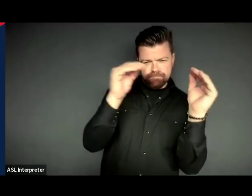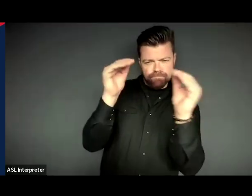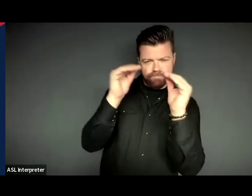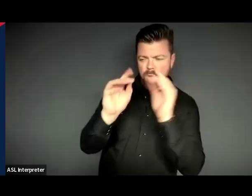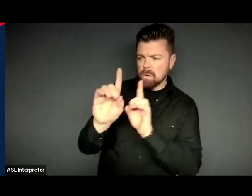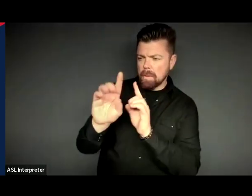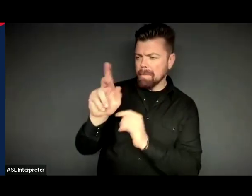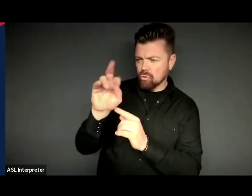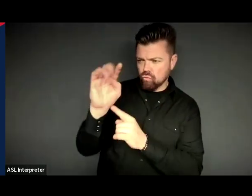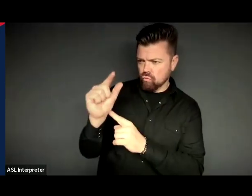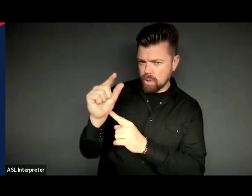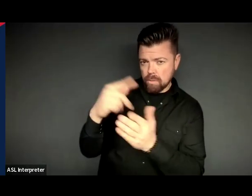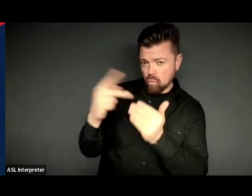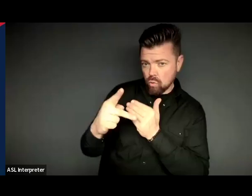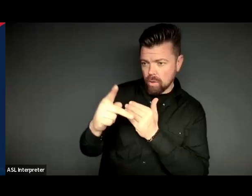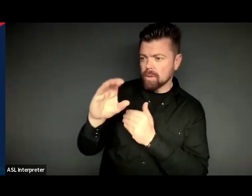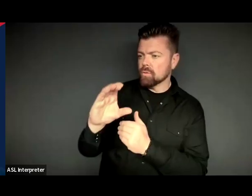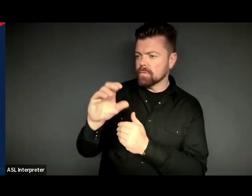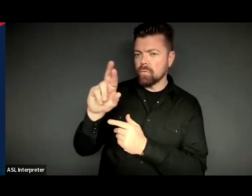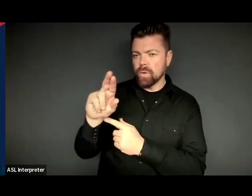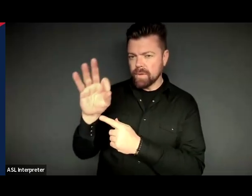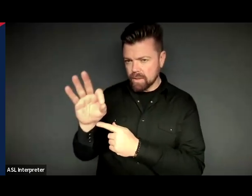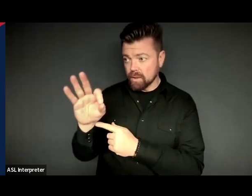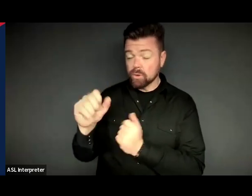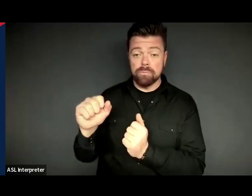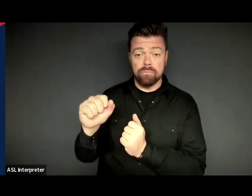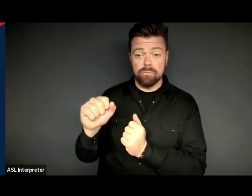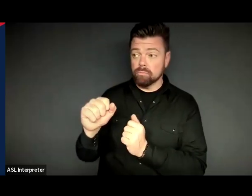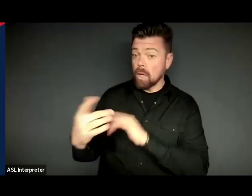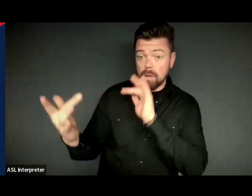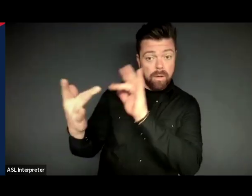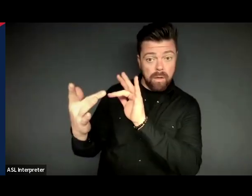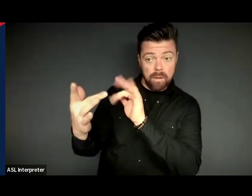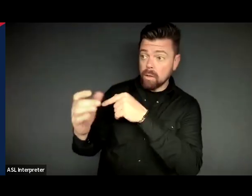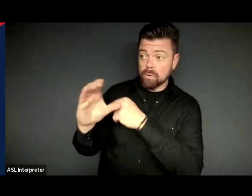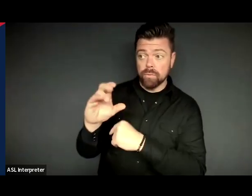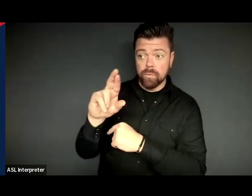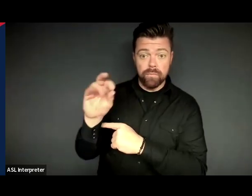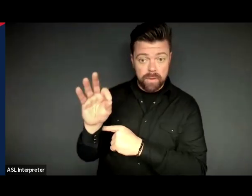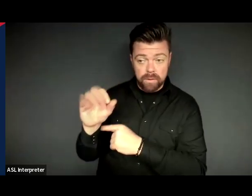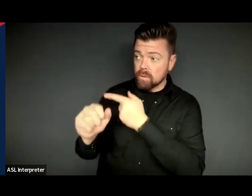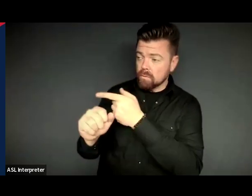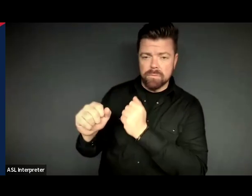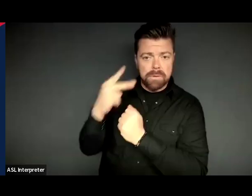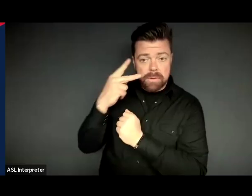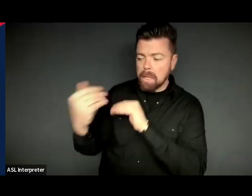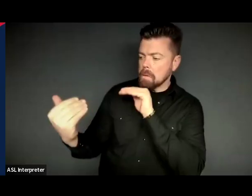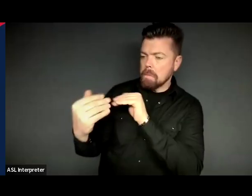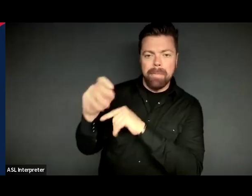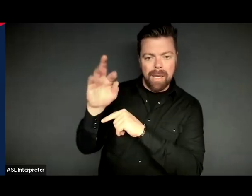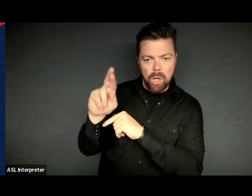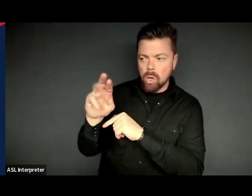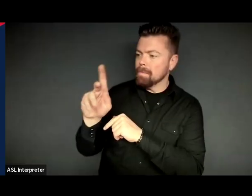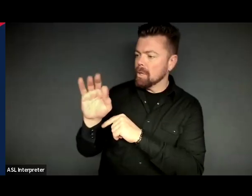I'm sure if you call or go to the Reeve Foundation and look up the peer mentoring program, and I bet it comes